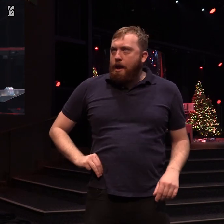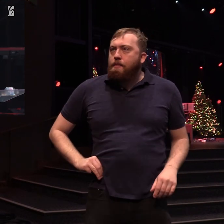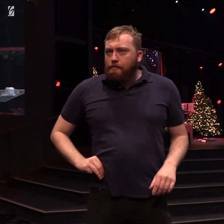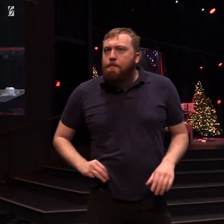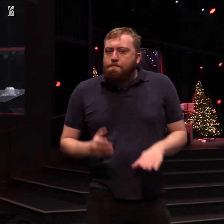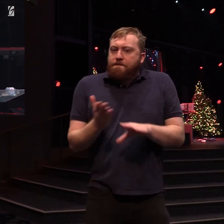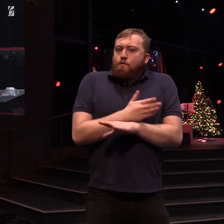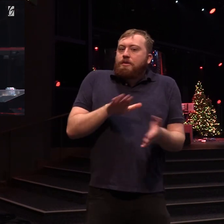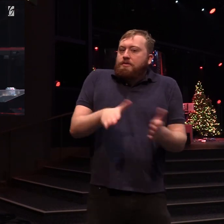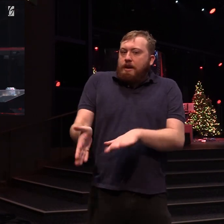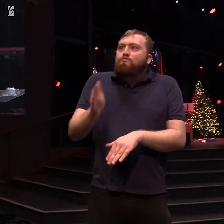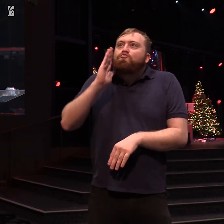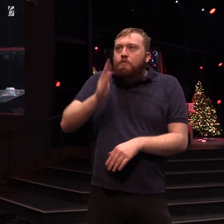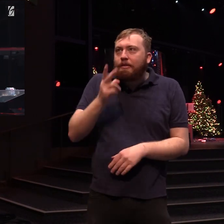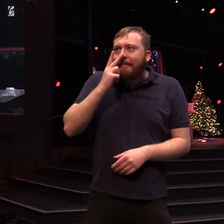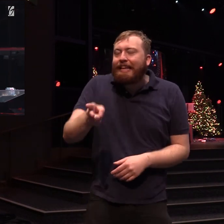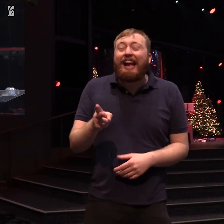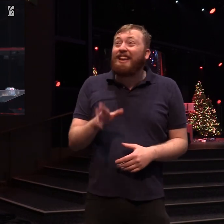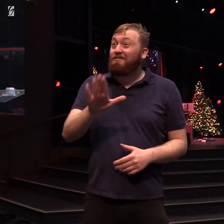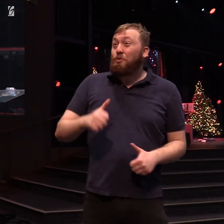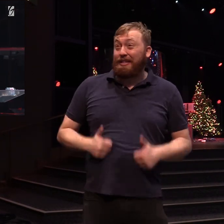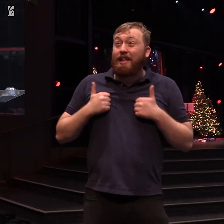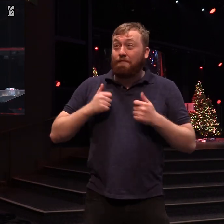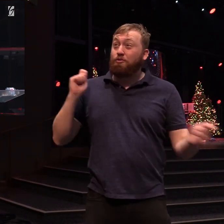king. And it changed the way he lived.